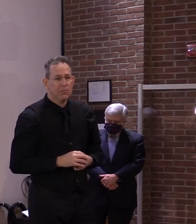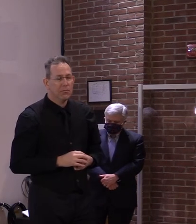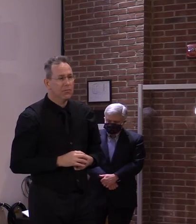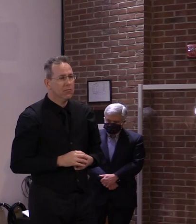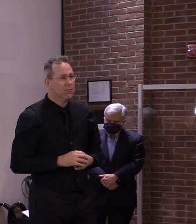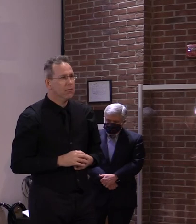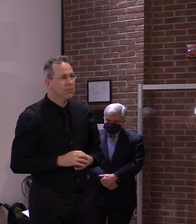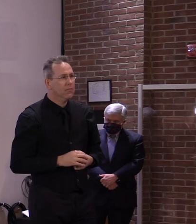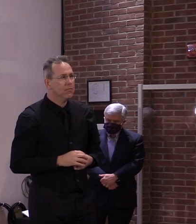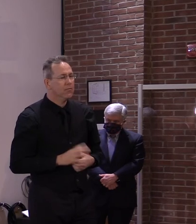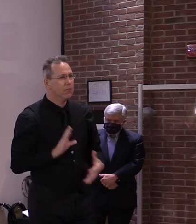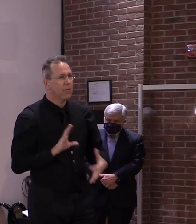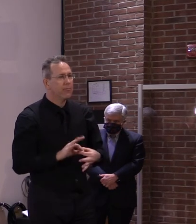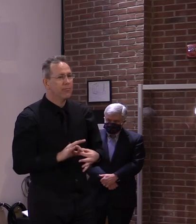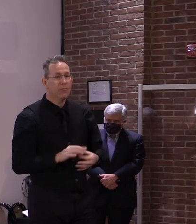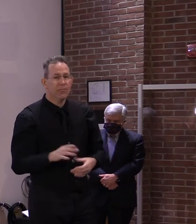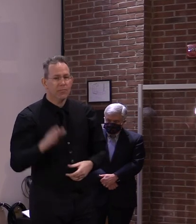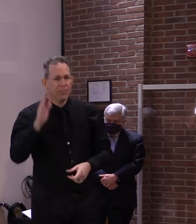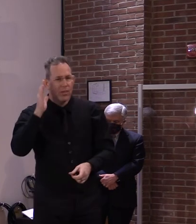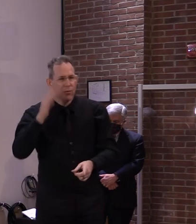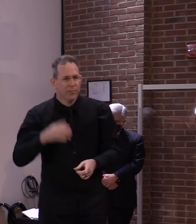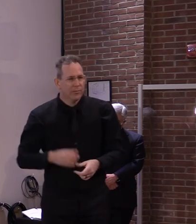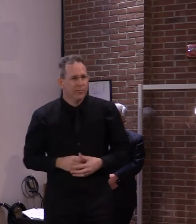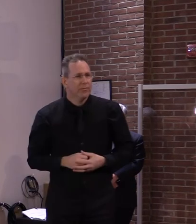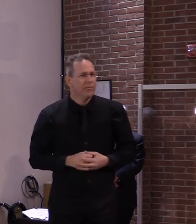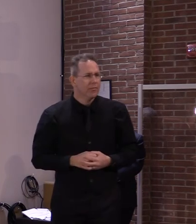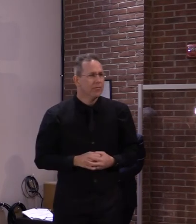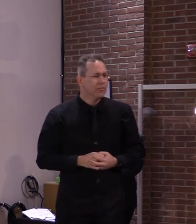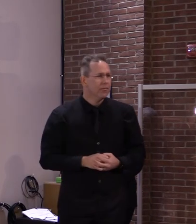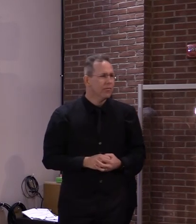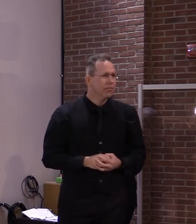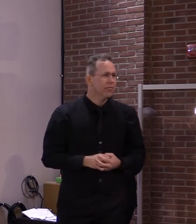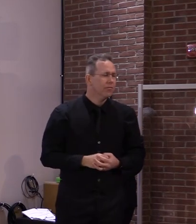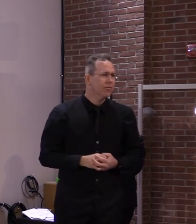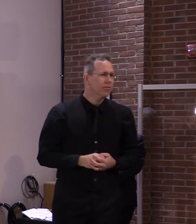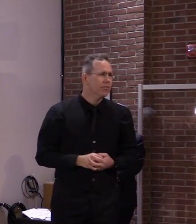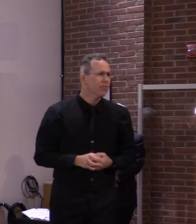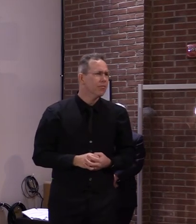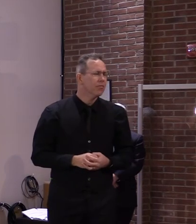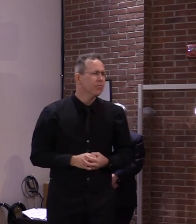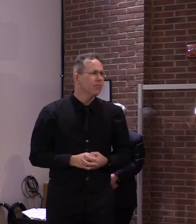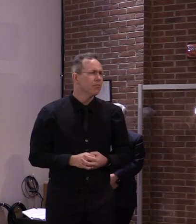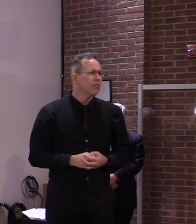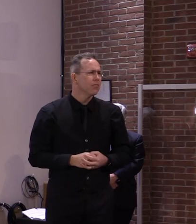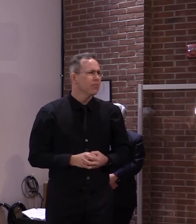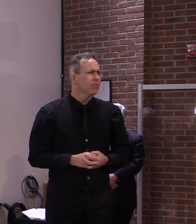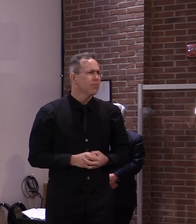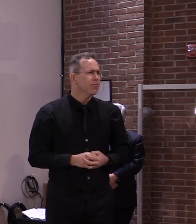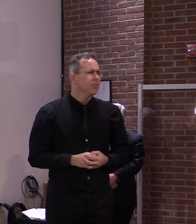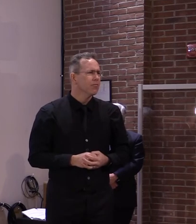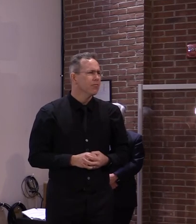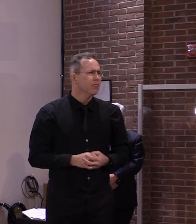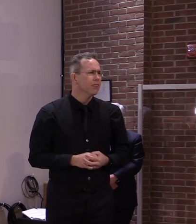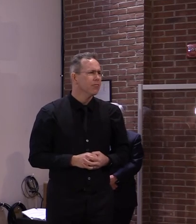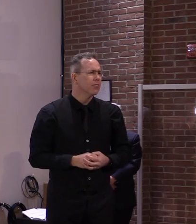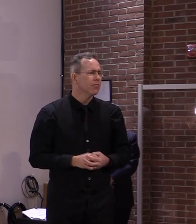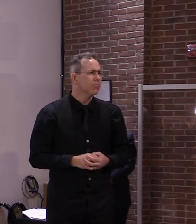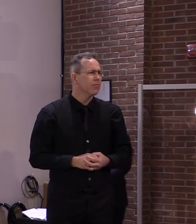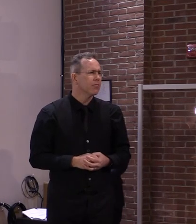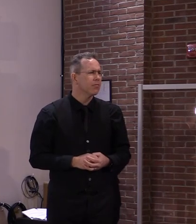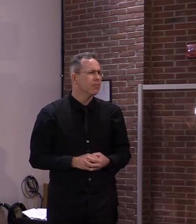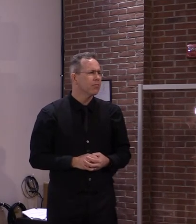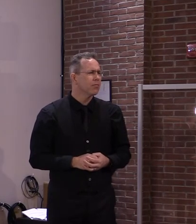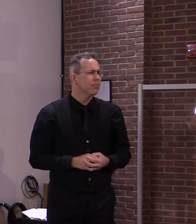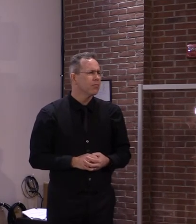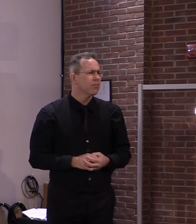by the questions for the governor um i understand uh you may not be putting forth a plan to address the state's pension obligation but i'm wondering if your